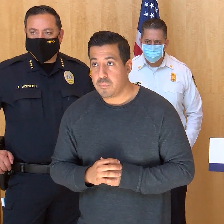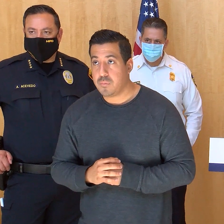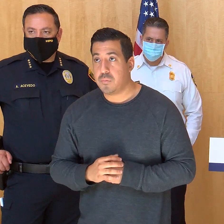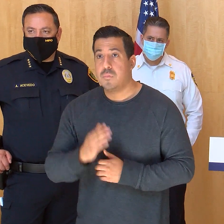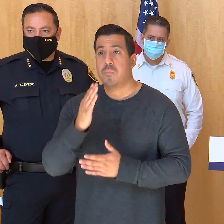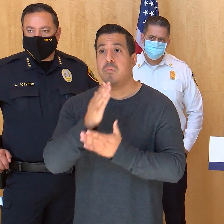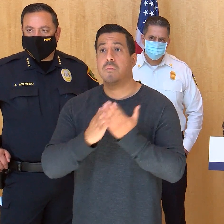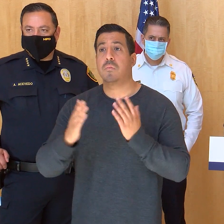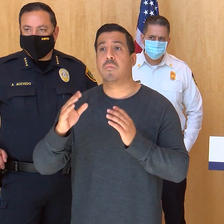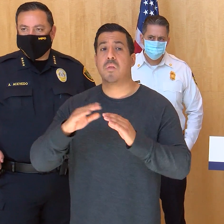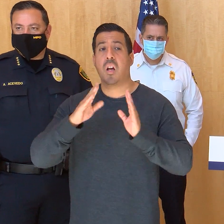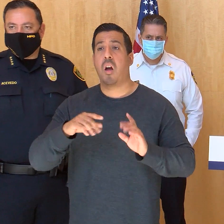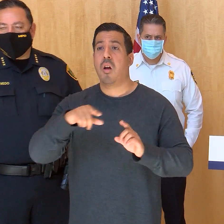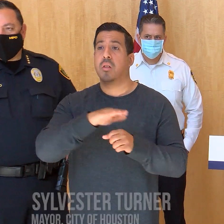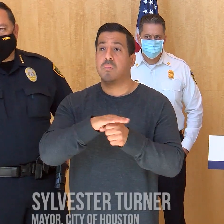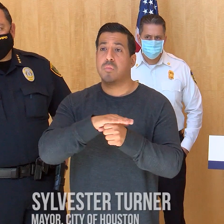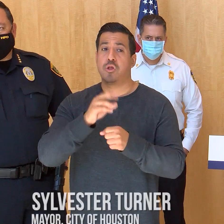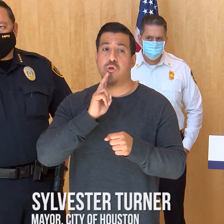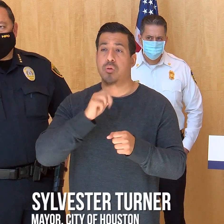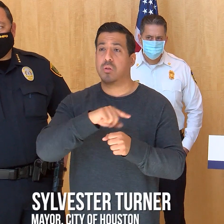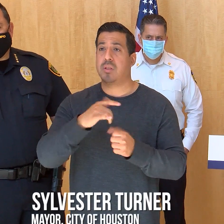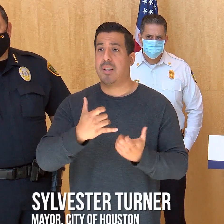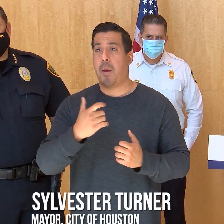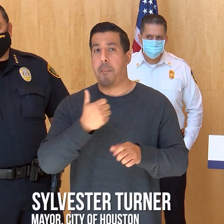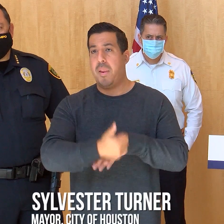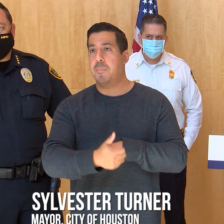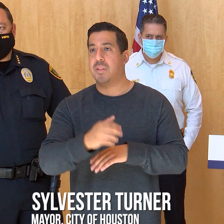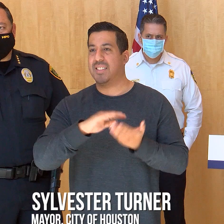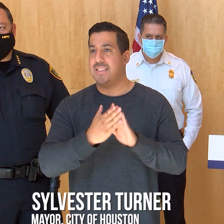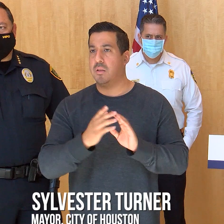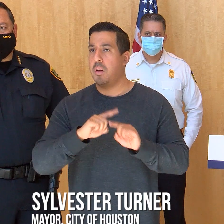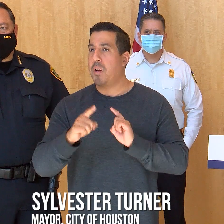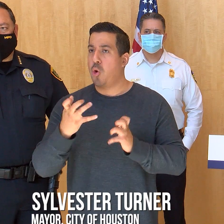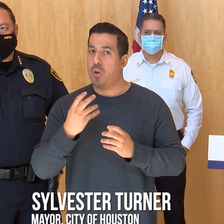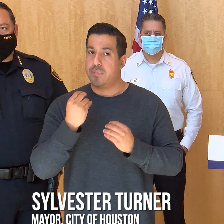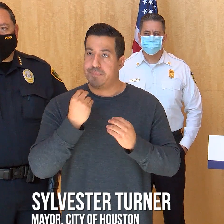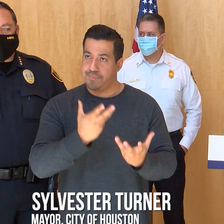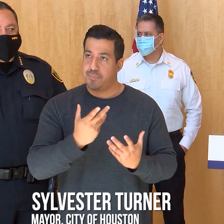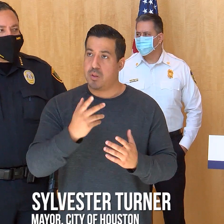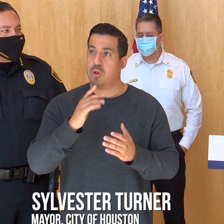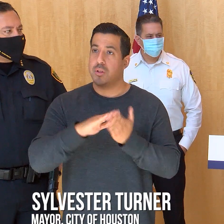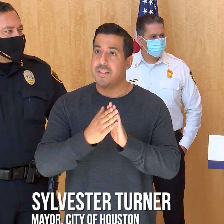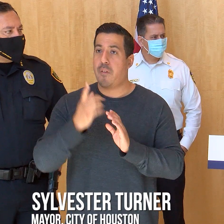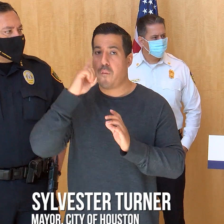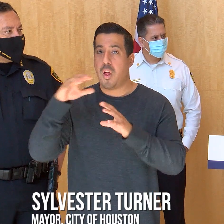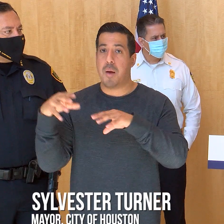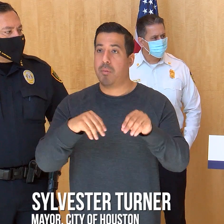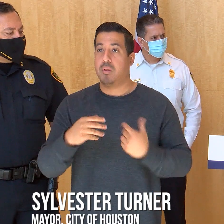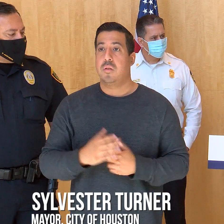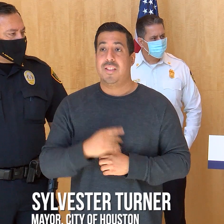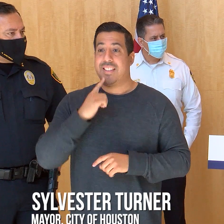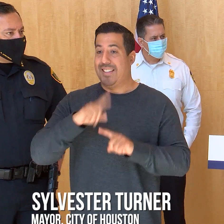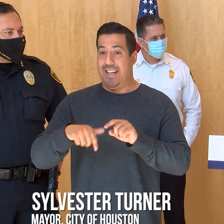Some residents are blaming the city. Can you let the residents know what involvement the city has? Well, you can't blame